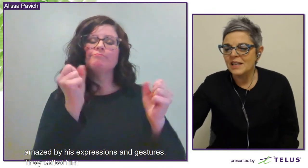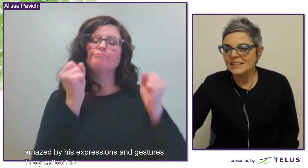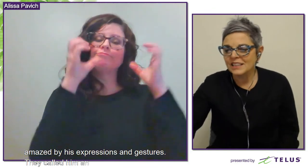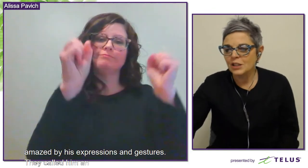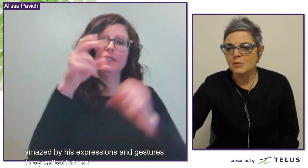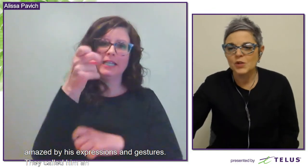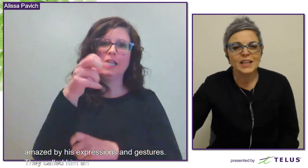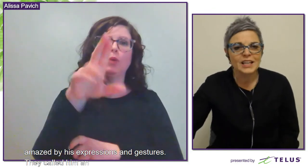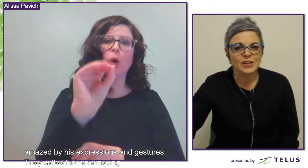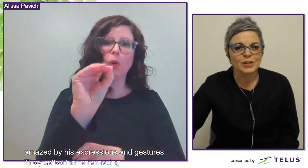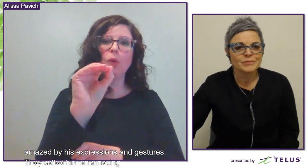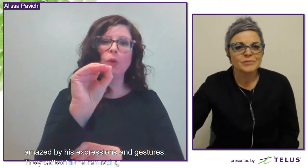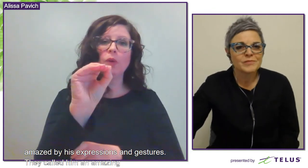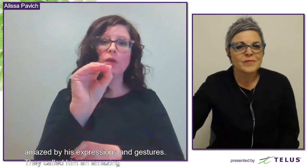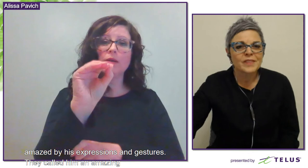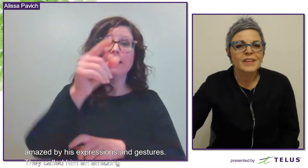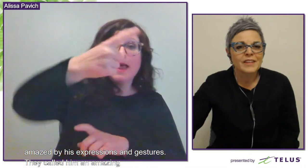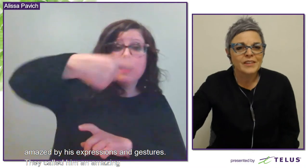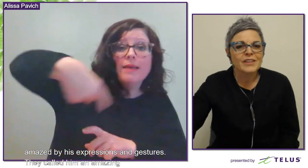an amazing communicator.